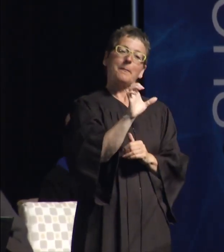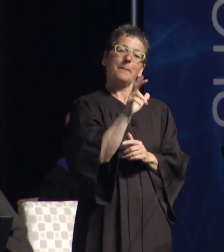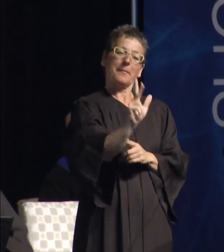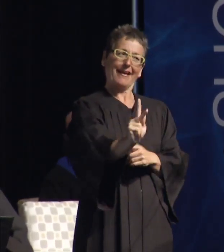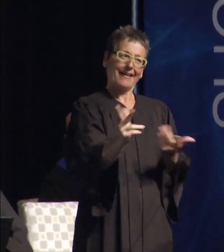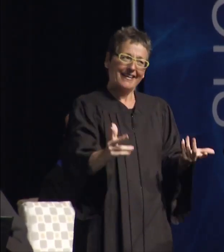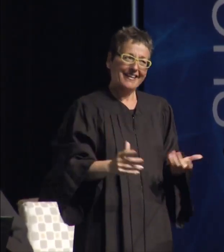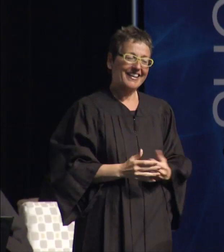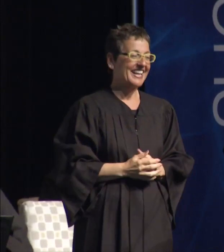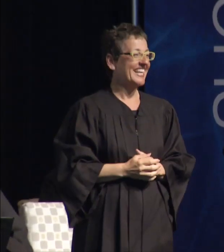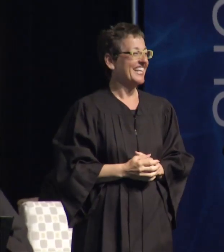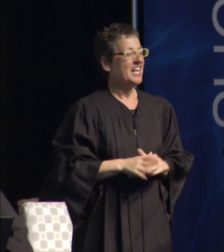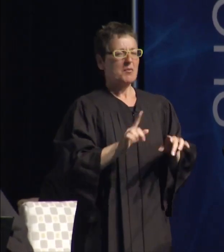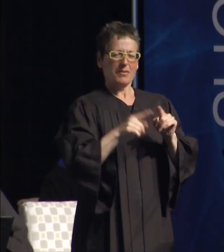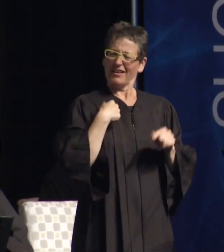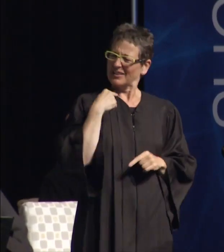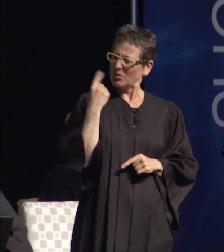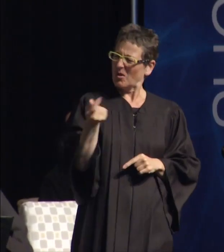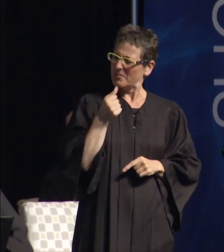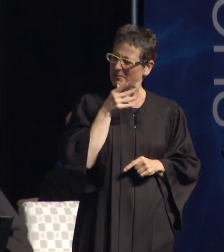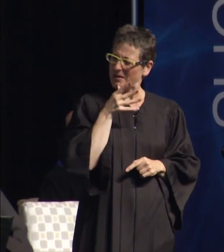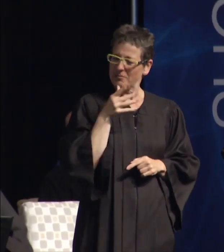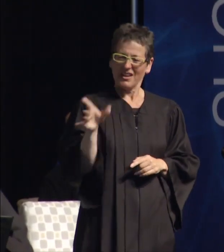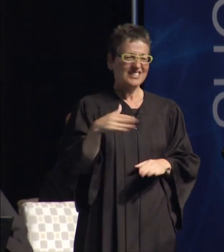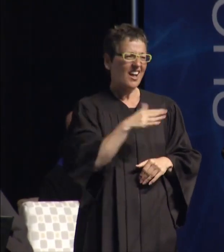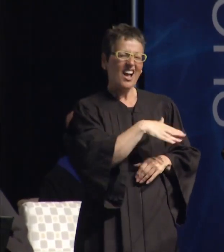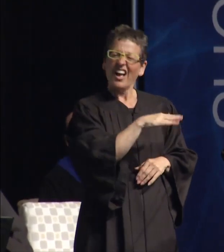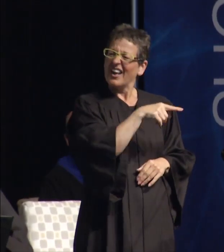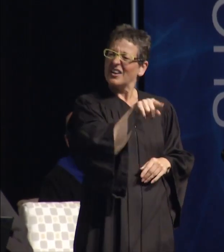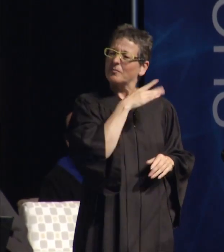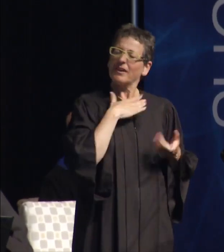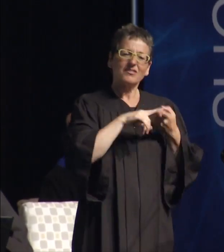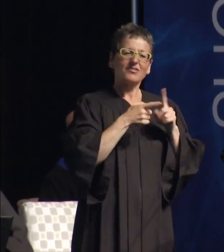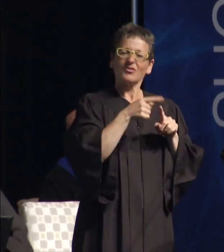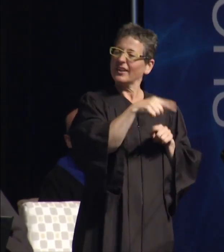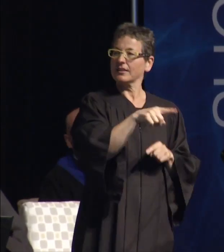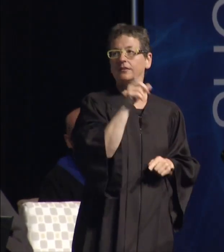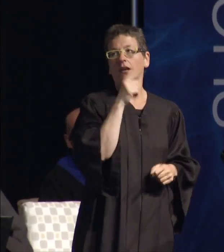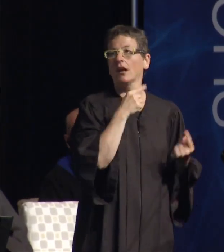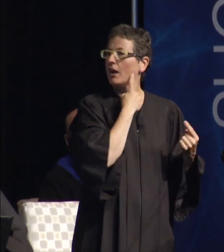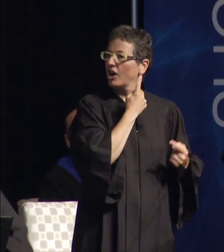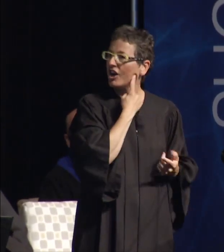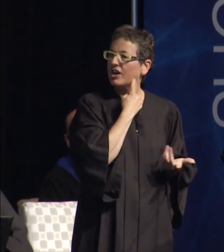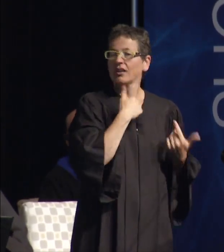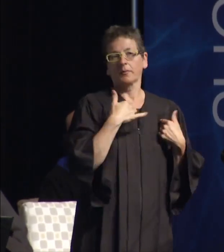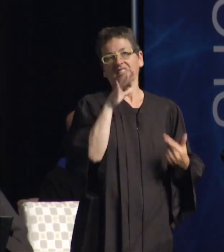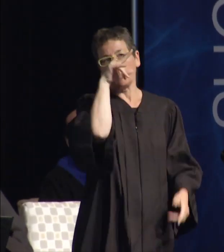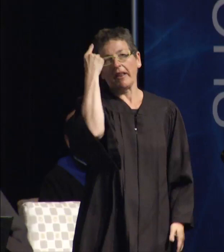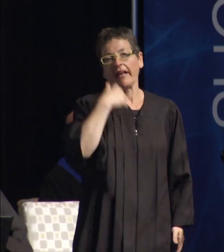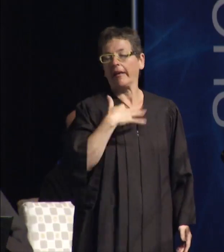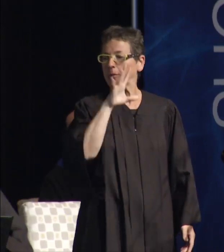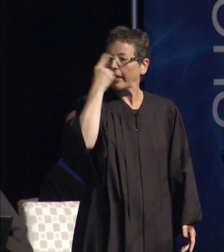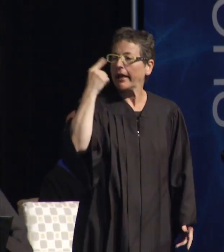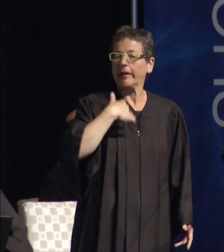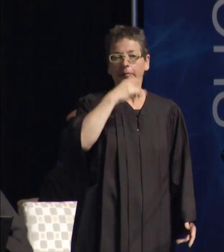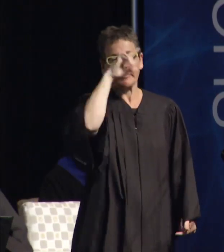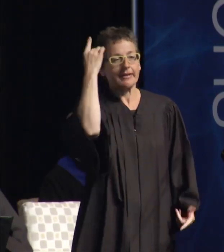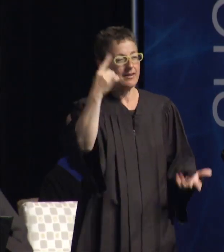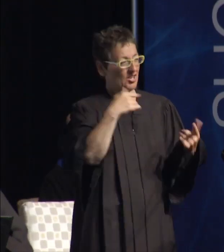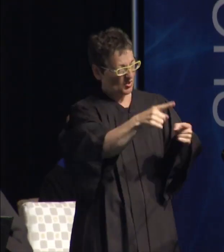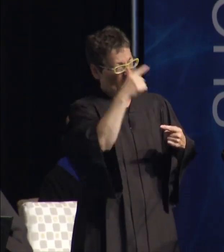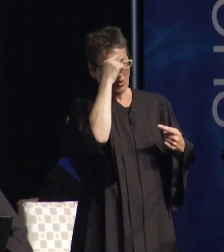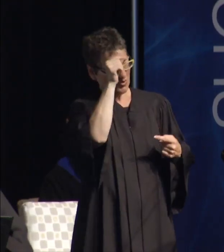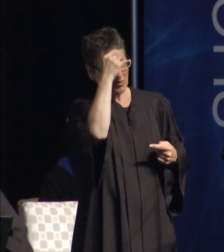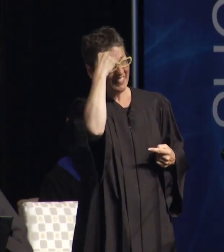But this morning, I said to my mom, I said, Mom, my classmates, they need to hear this from me. They're waiting for it. I said, but I've told them you don't think